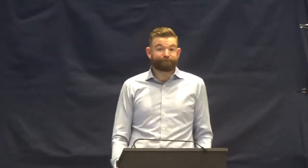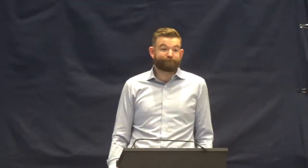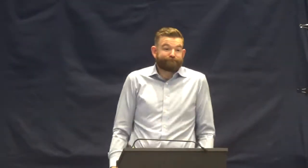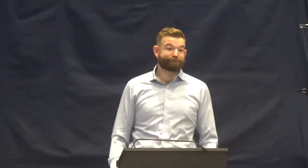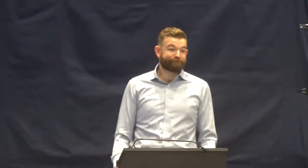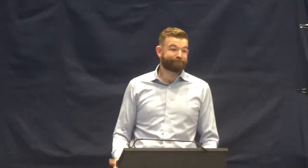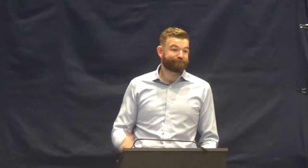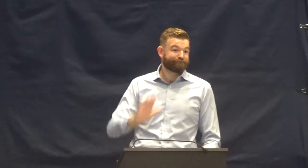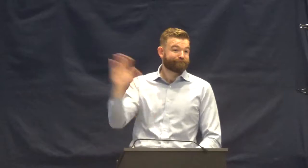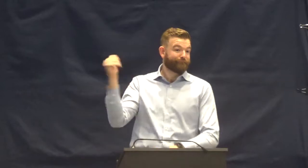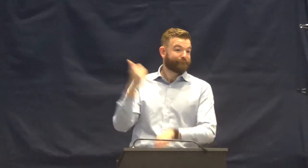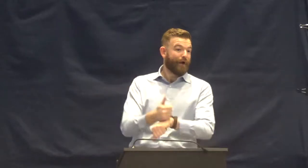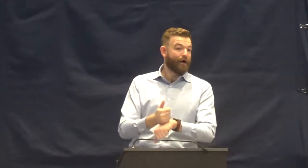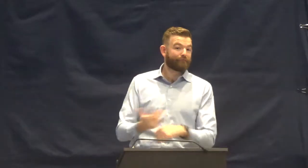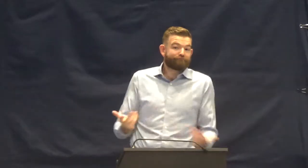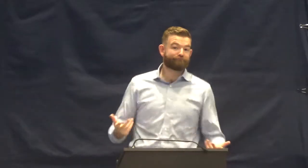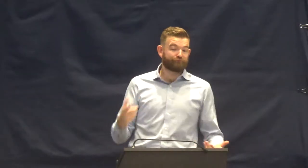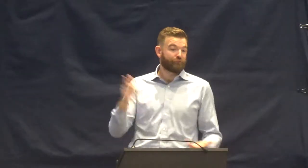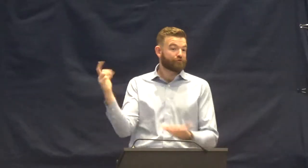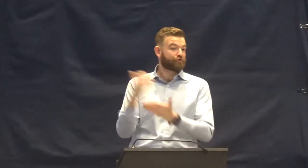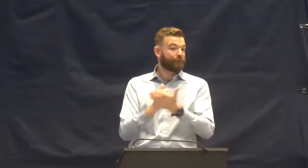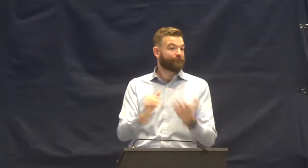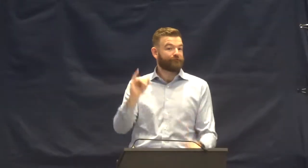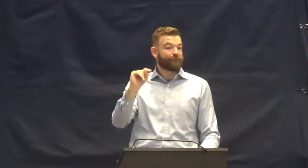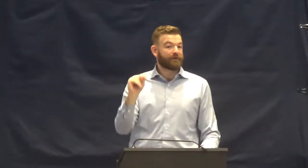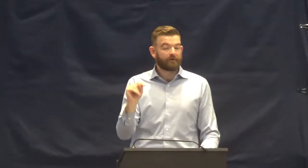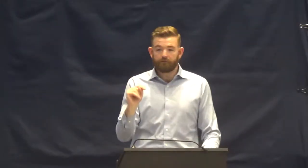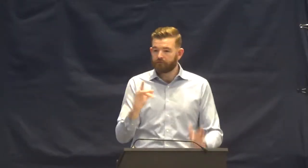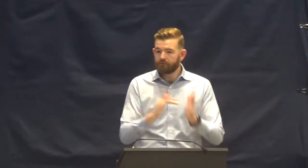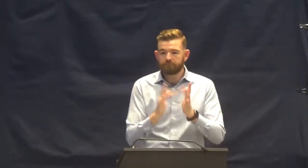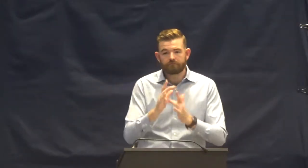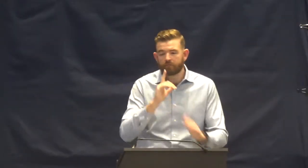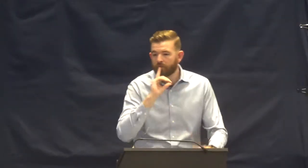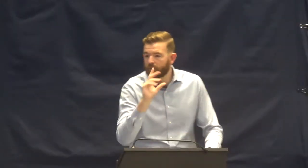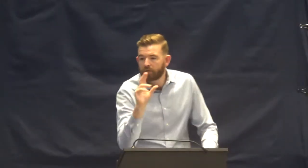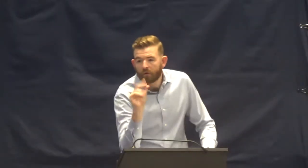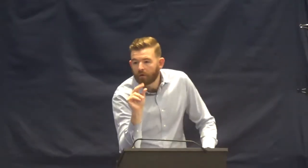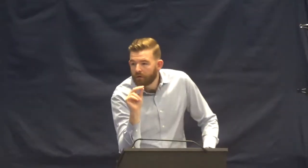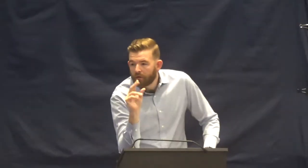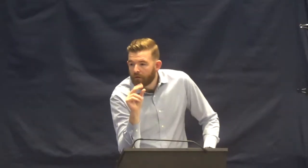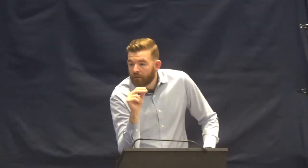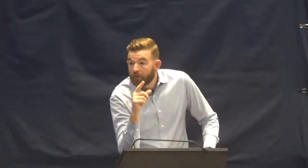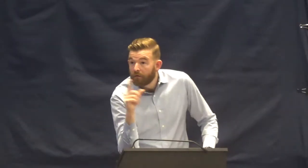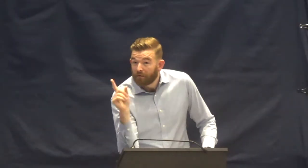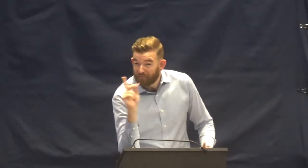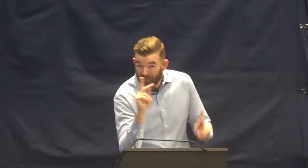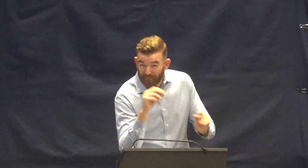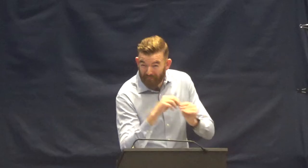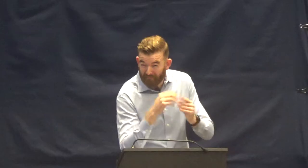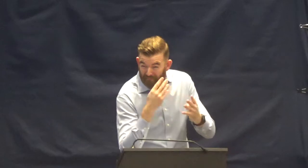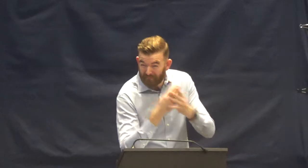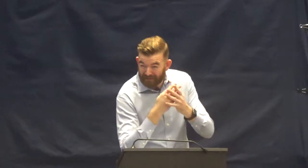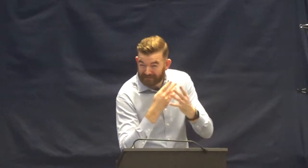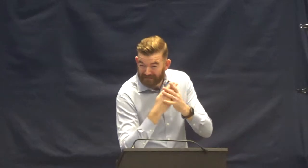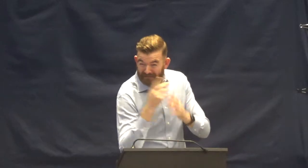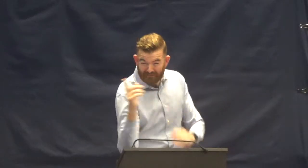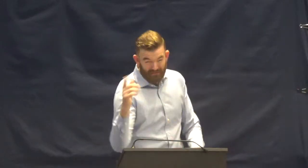shape. And nobody really cares. The community says, well, it's their fault, they deserve it. But Jesus would say